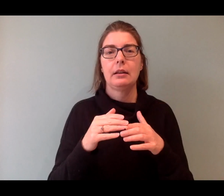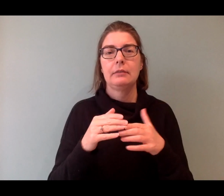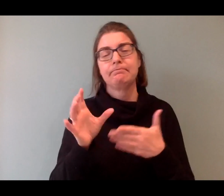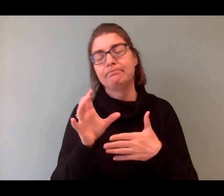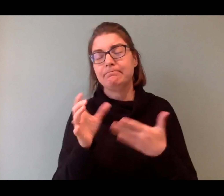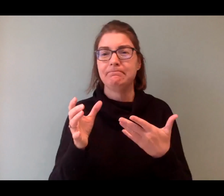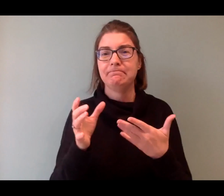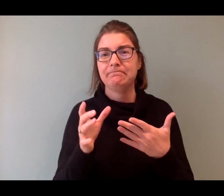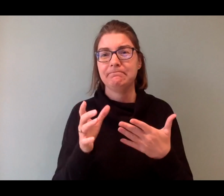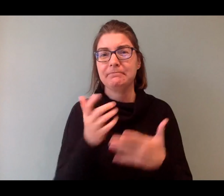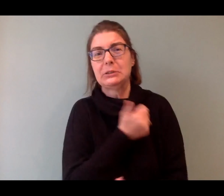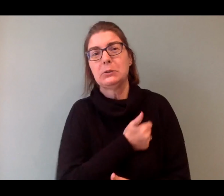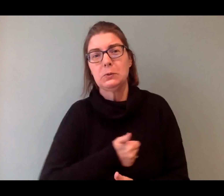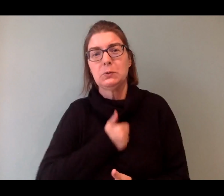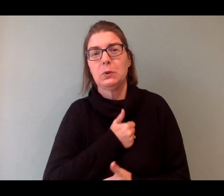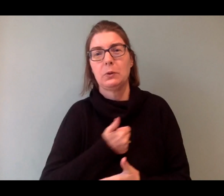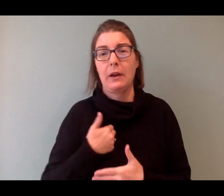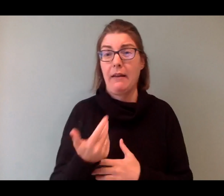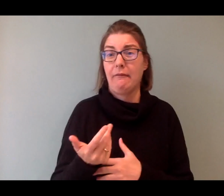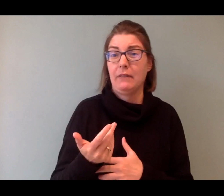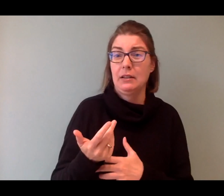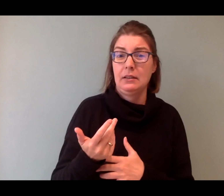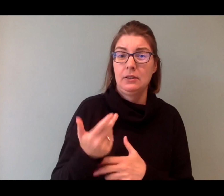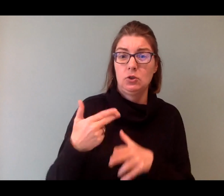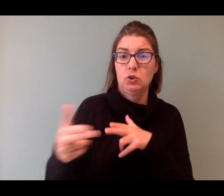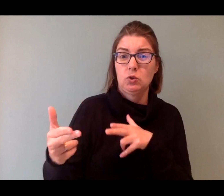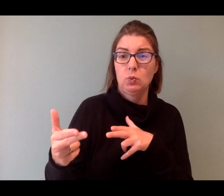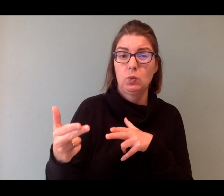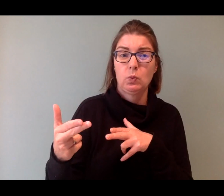consolation, we've got a quick little